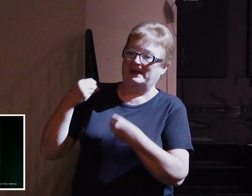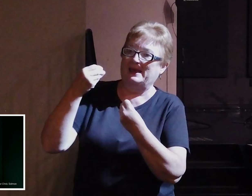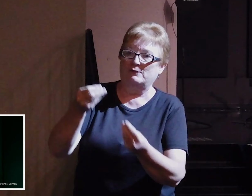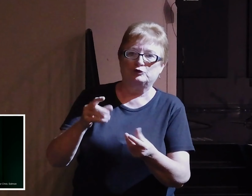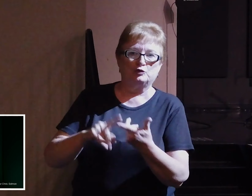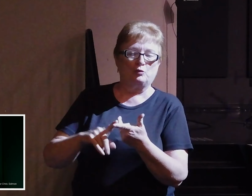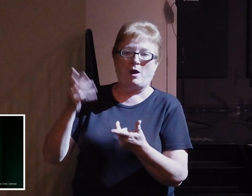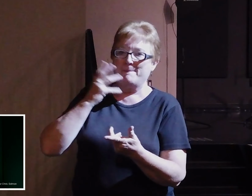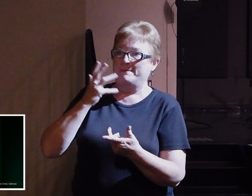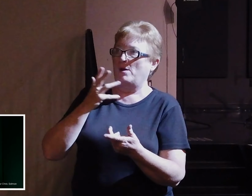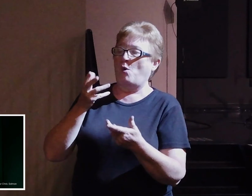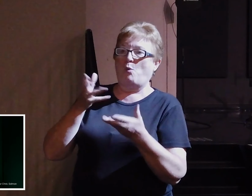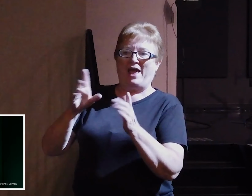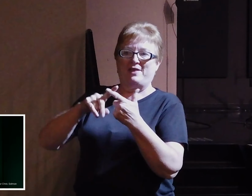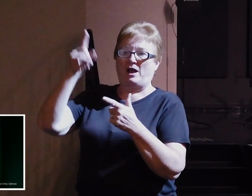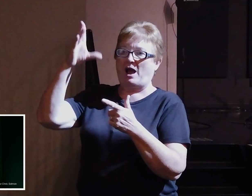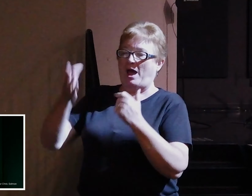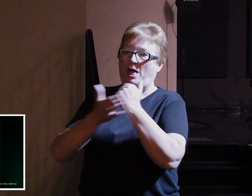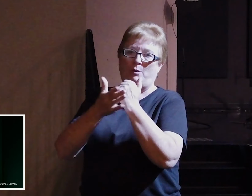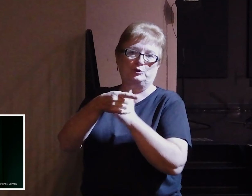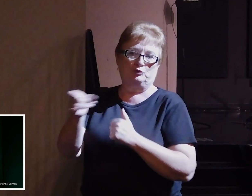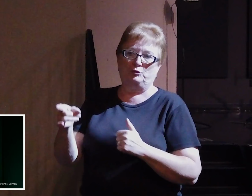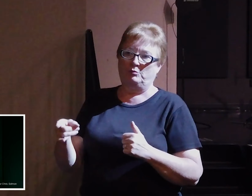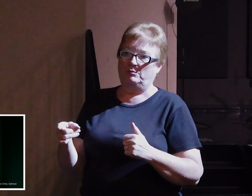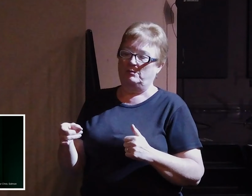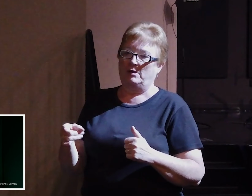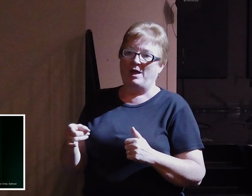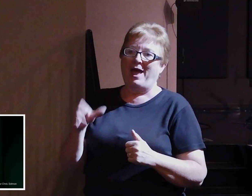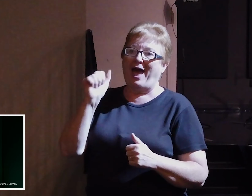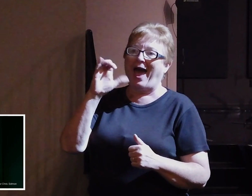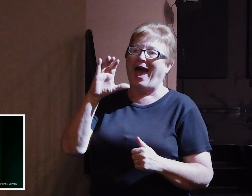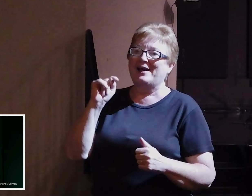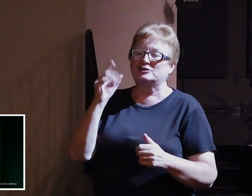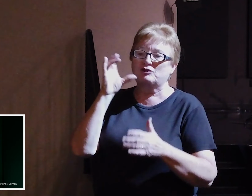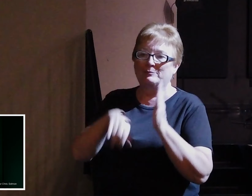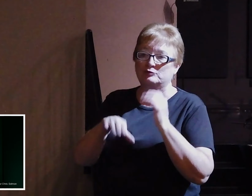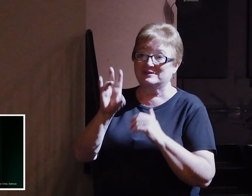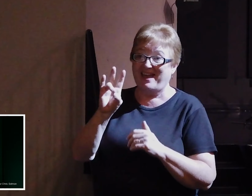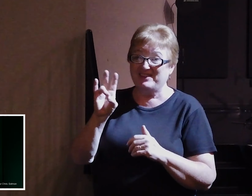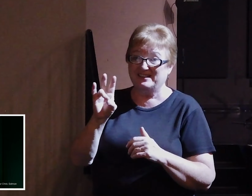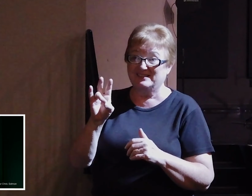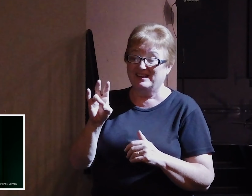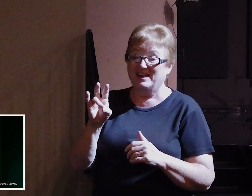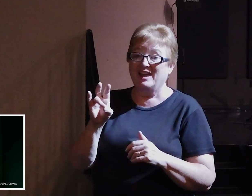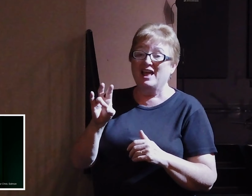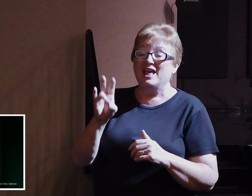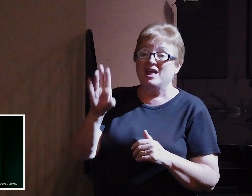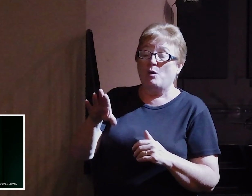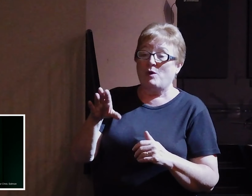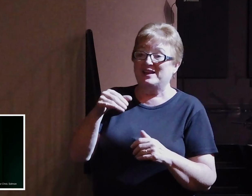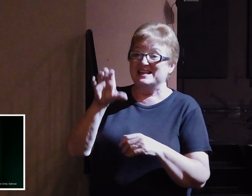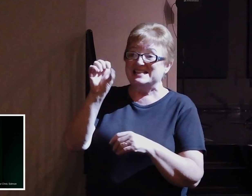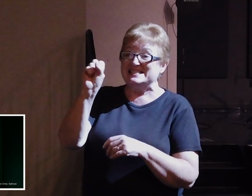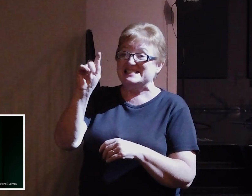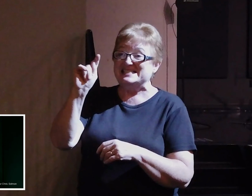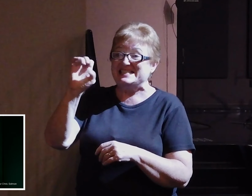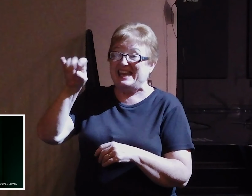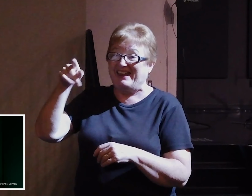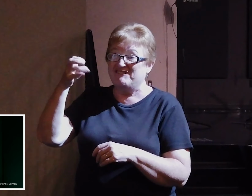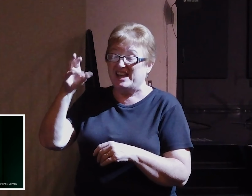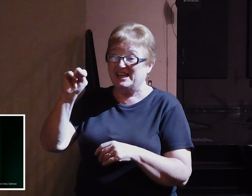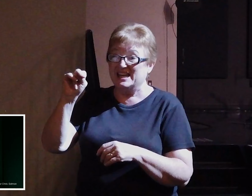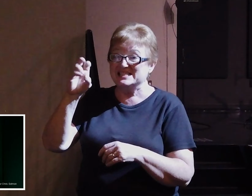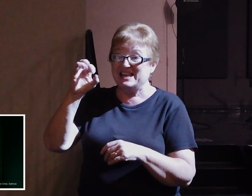You need to look no further than Acts chapter 7 and the stoning of the disciple Stephen and the way he responds.